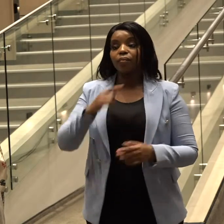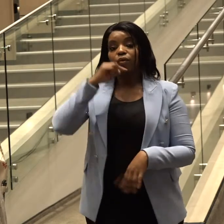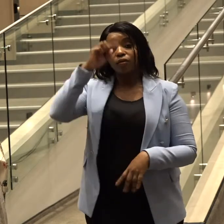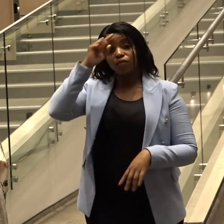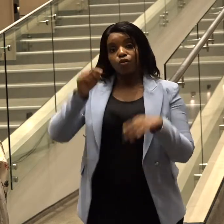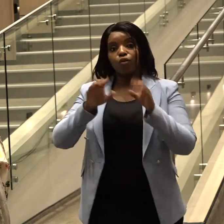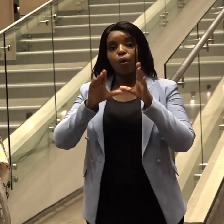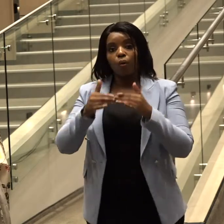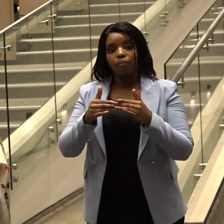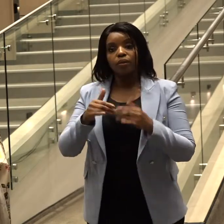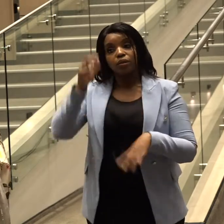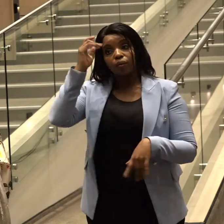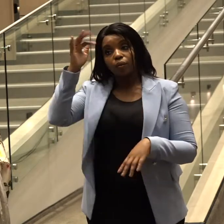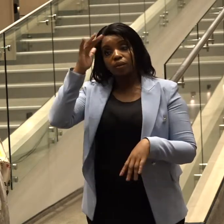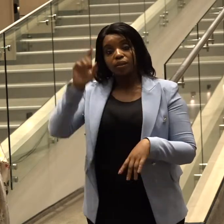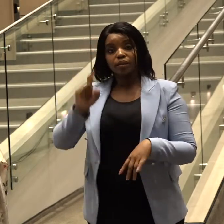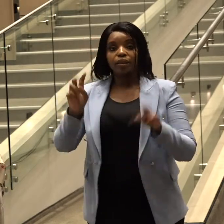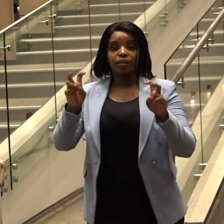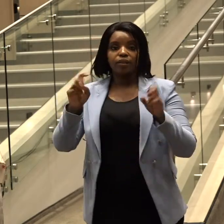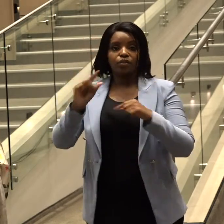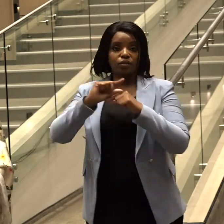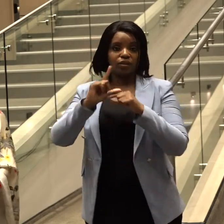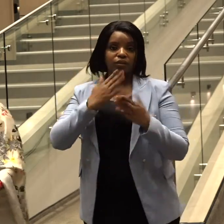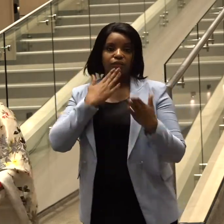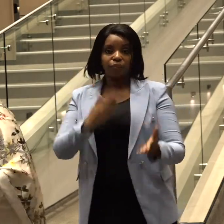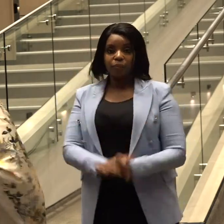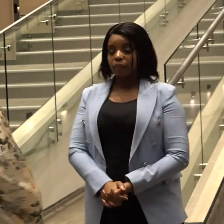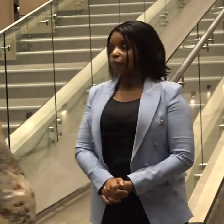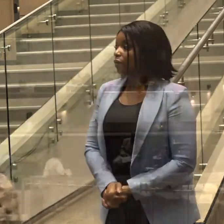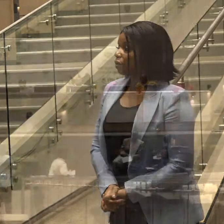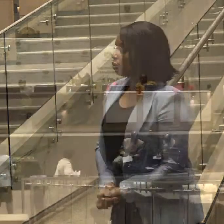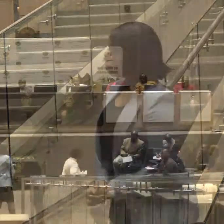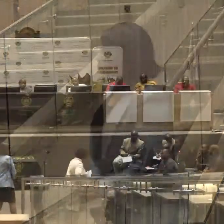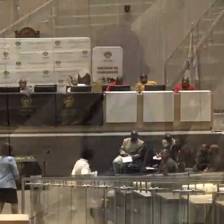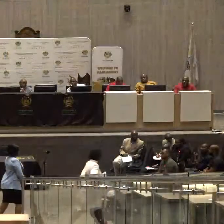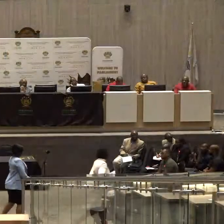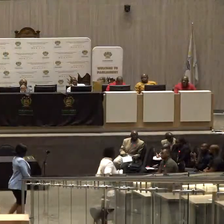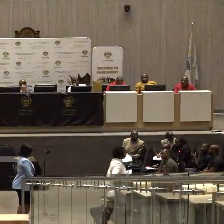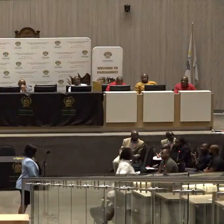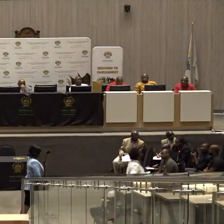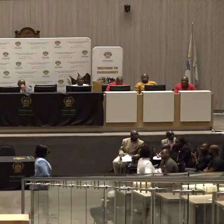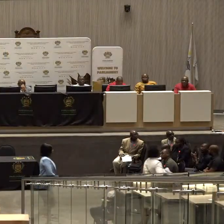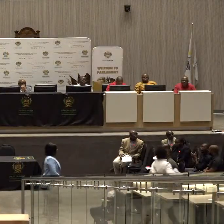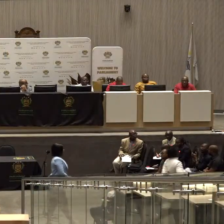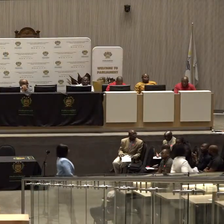reconsider these three issues from transnet thank you foreign